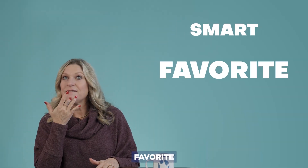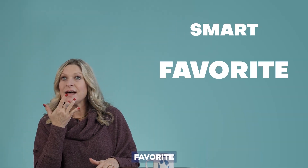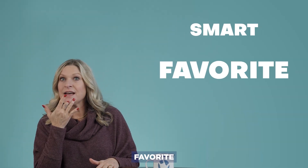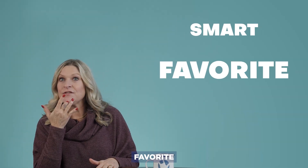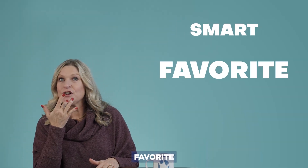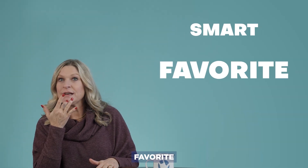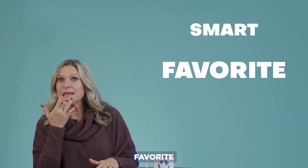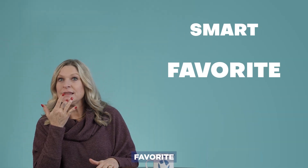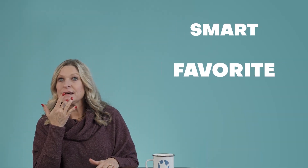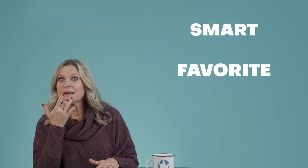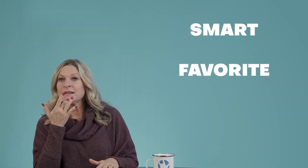Favorite.